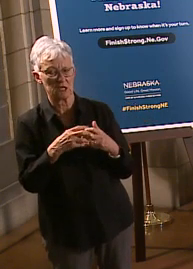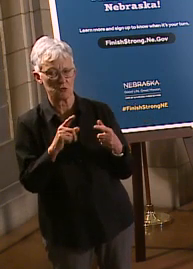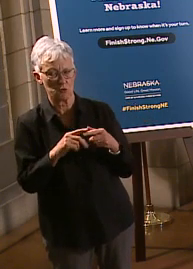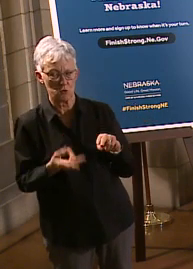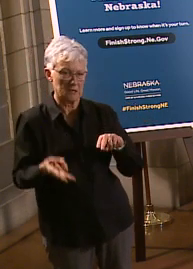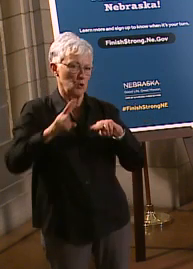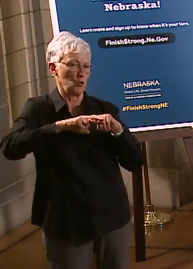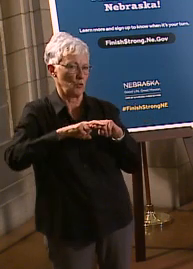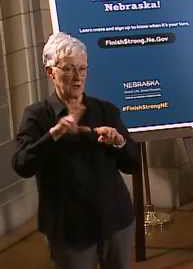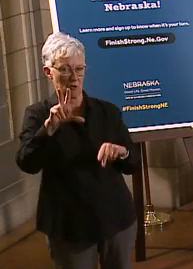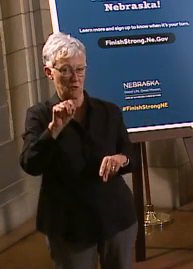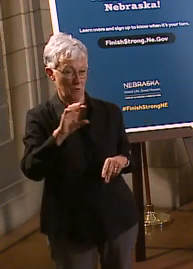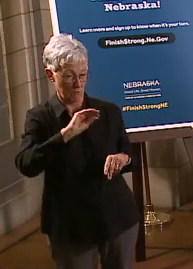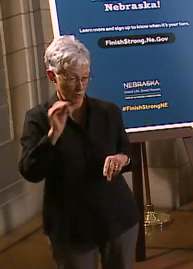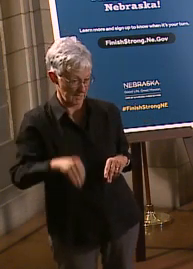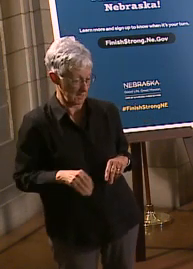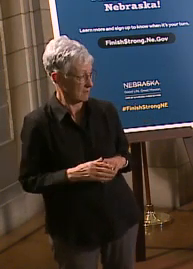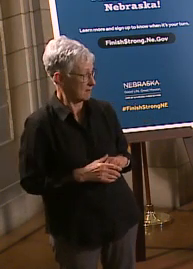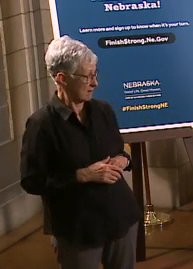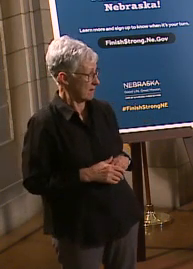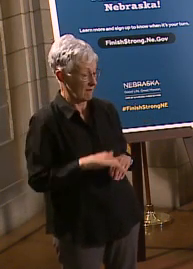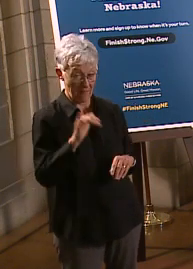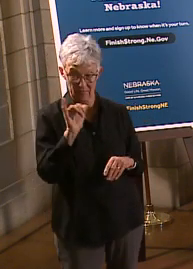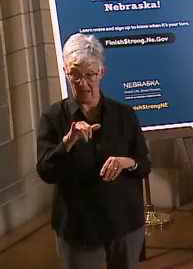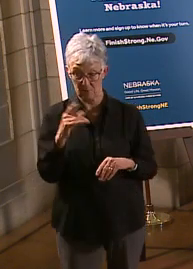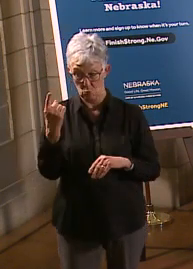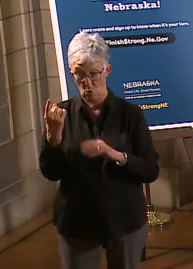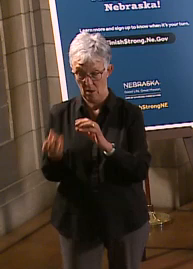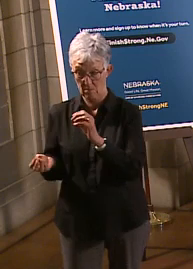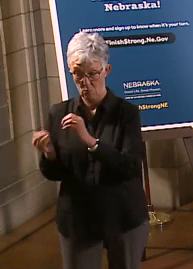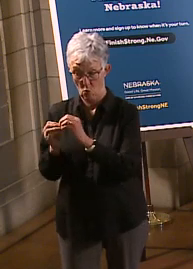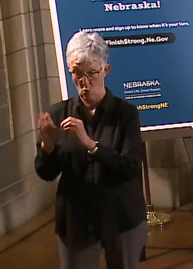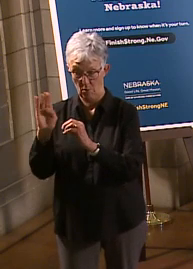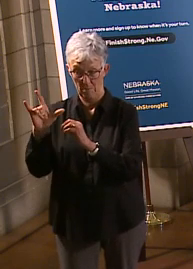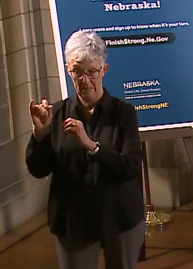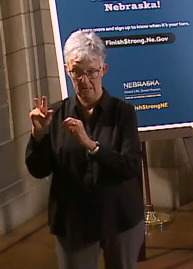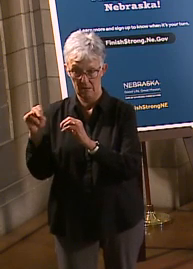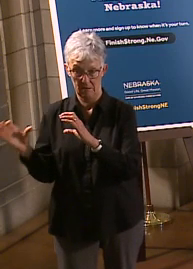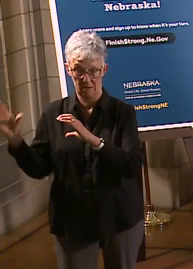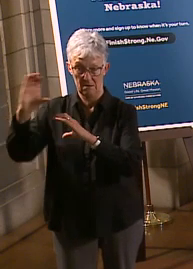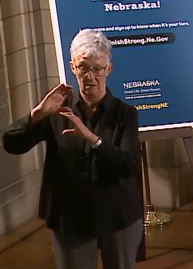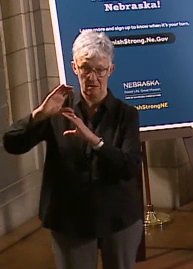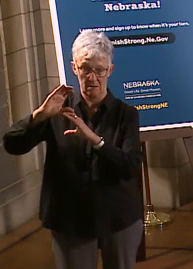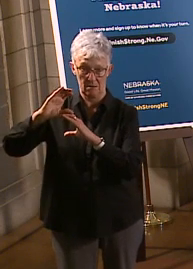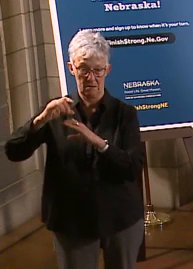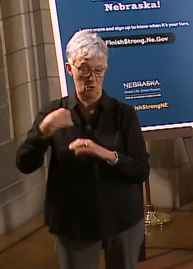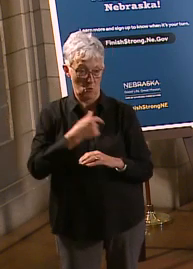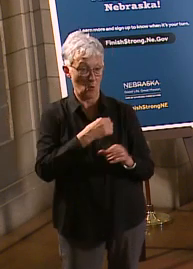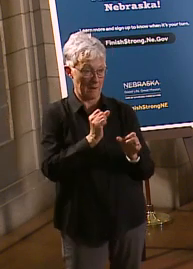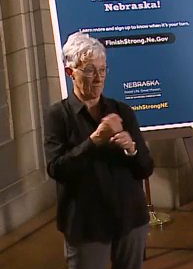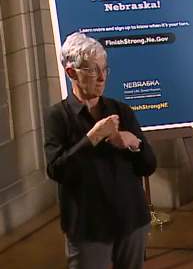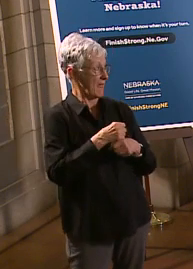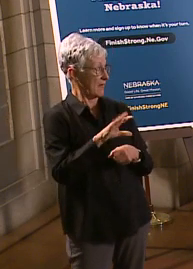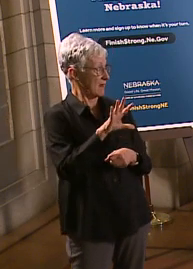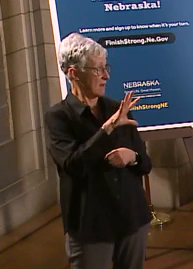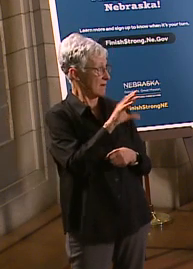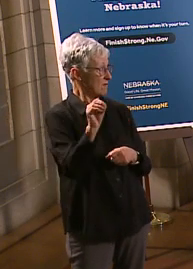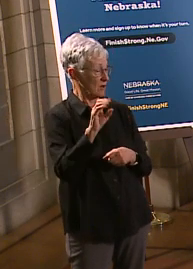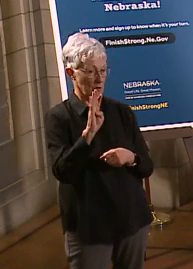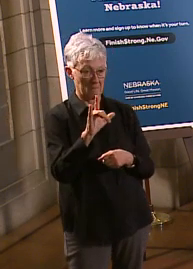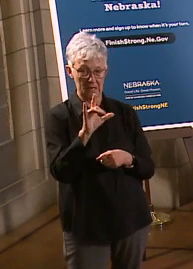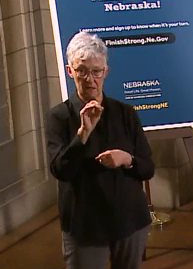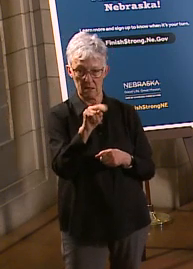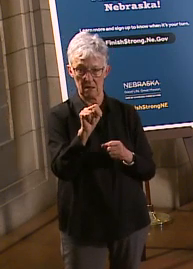again, that's an extra 1 billion on top of the 7 billion we make. Just as another fact, we make about 50 billion